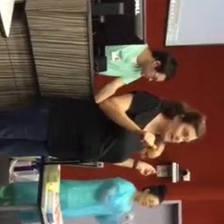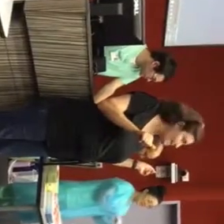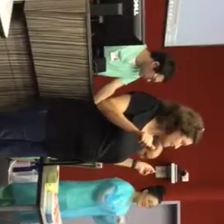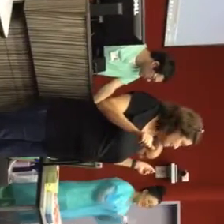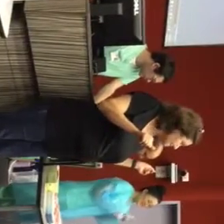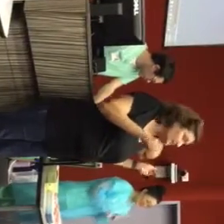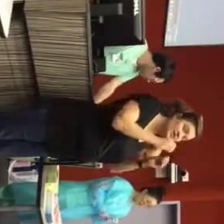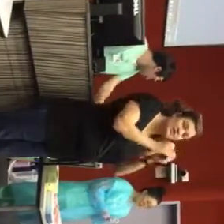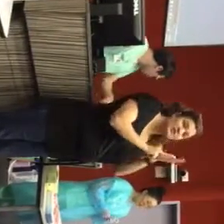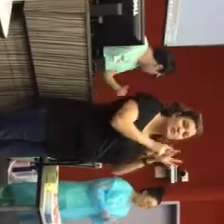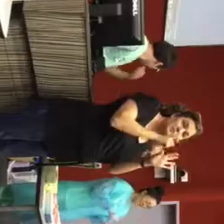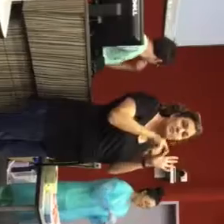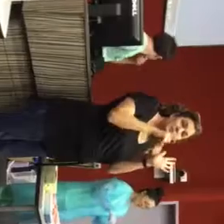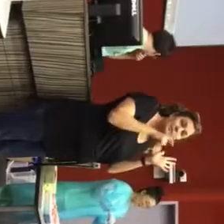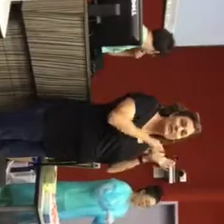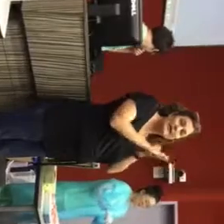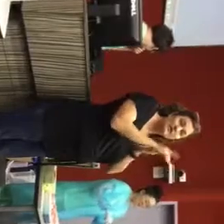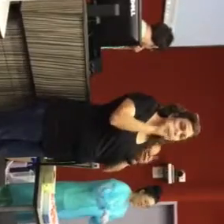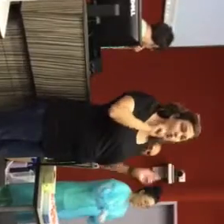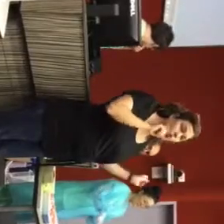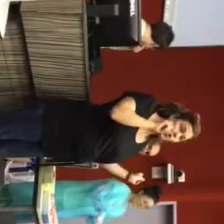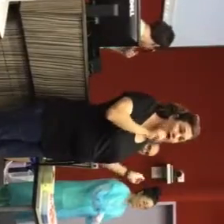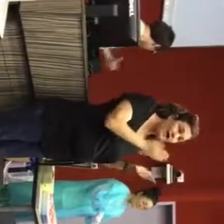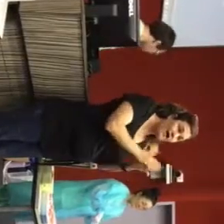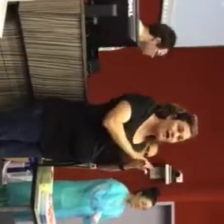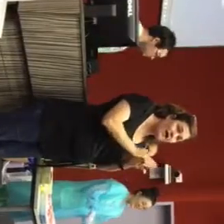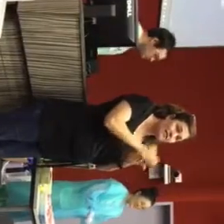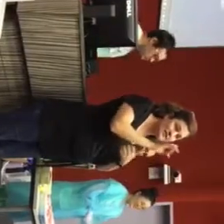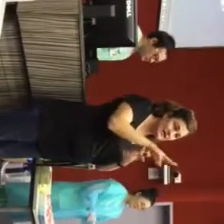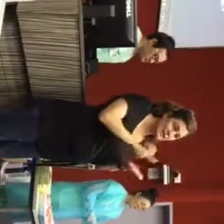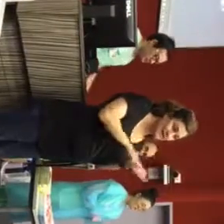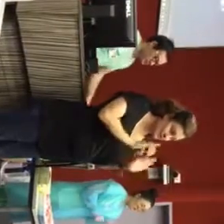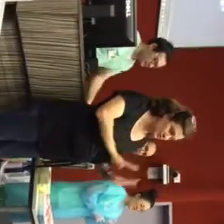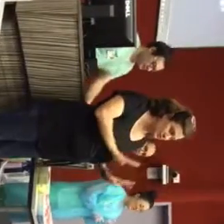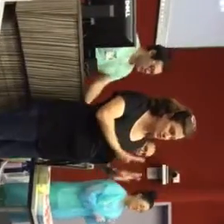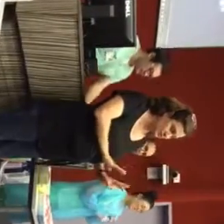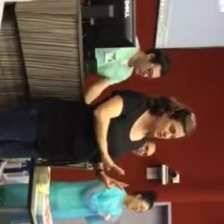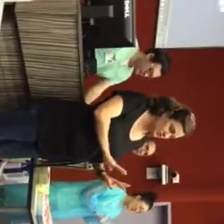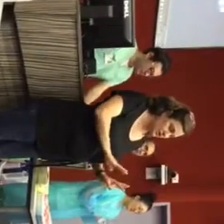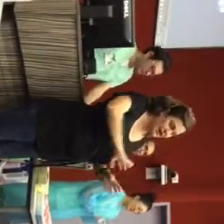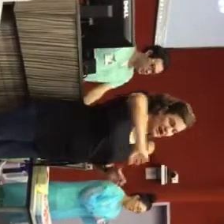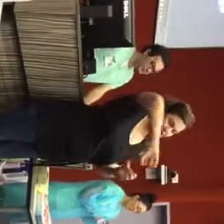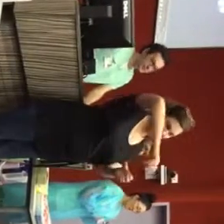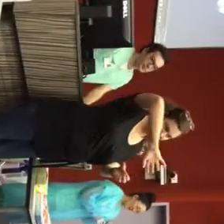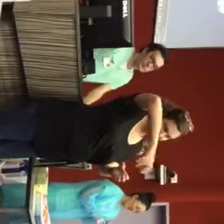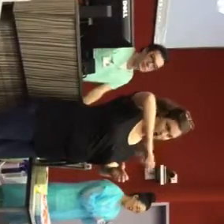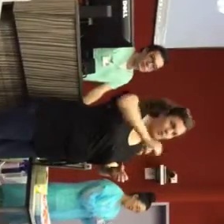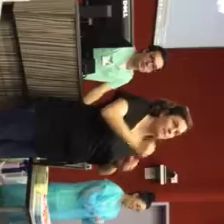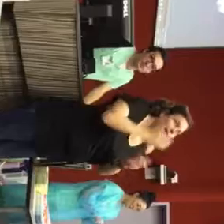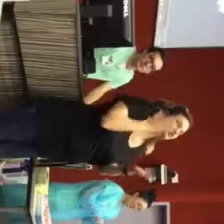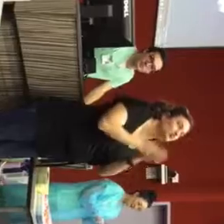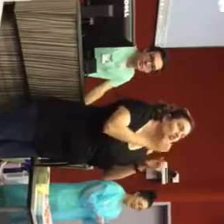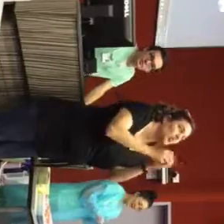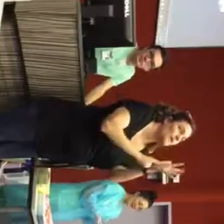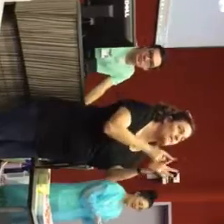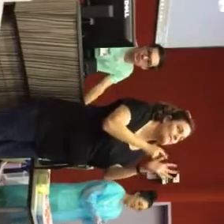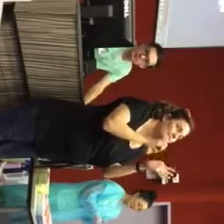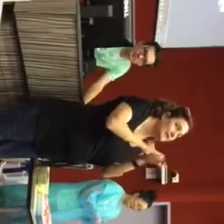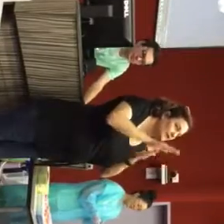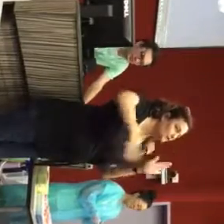the bleach and water, and then just soak in maybe 10 minutes, and then you can rinse it off very thoroughly, okay? Don't leave it